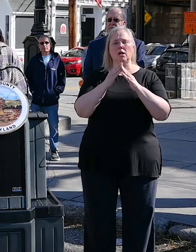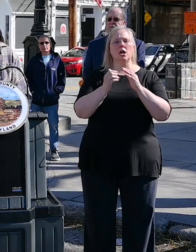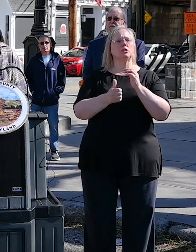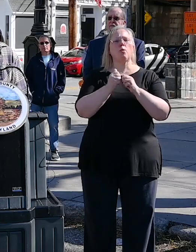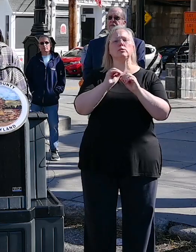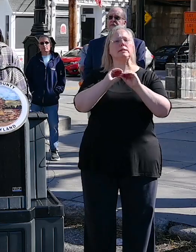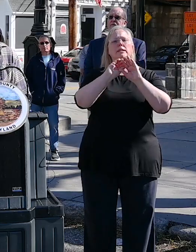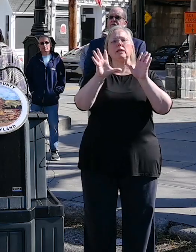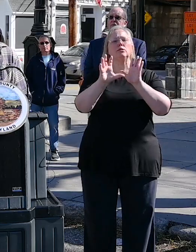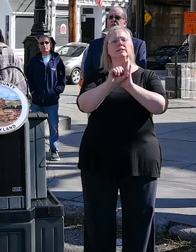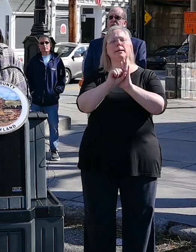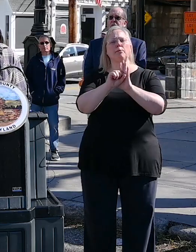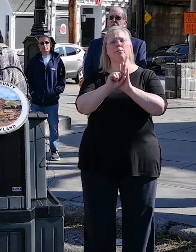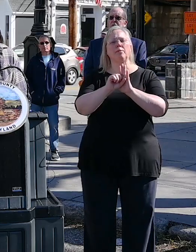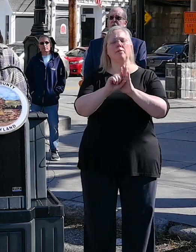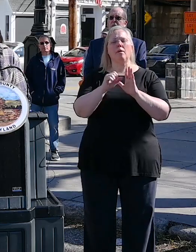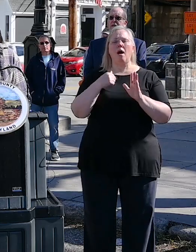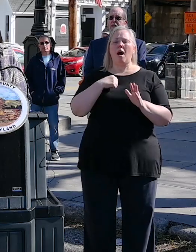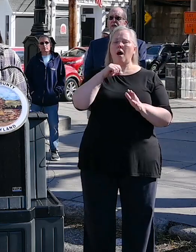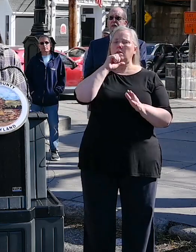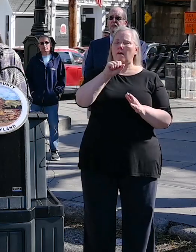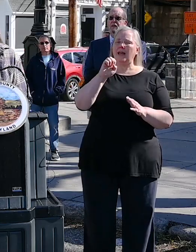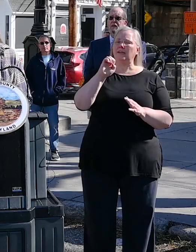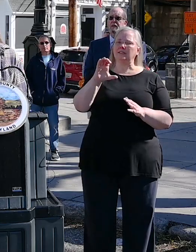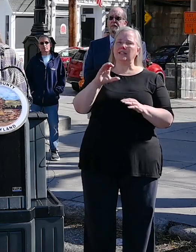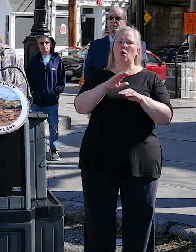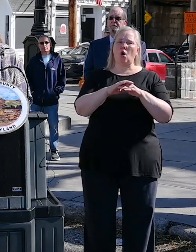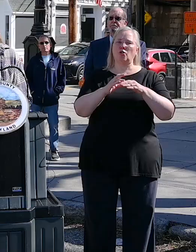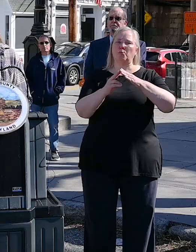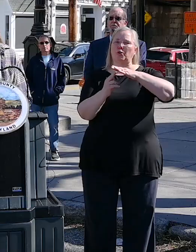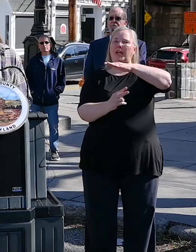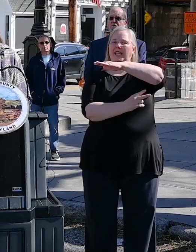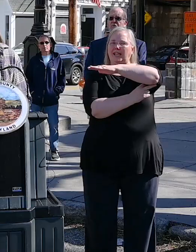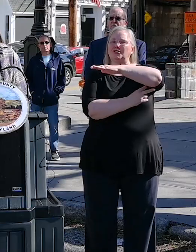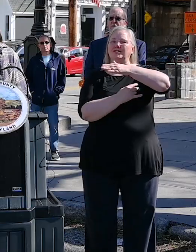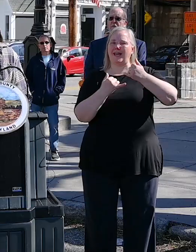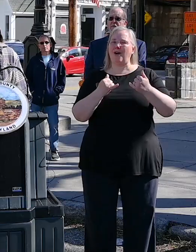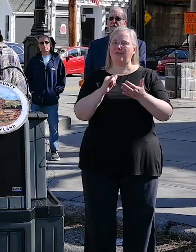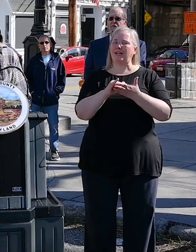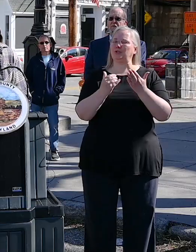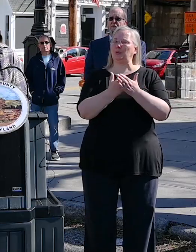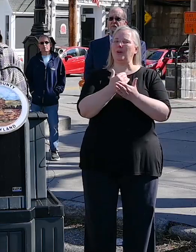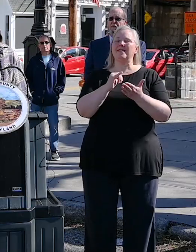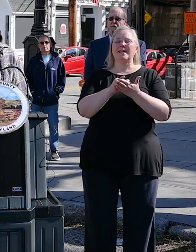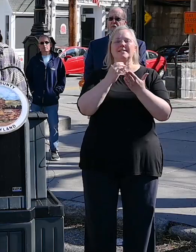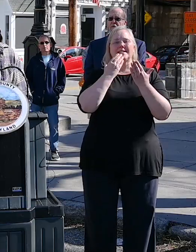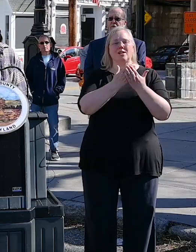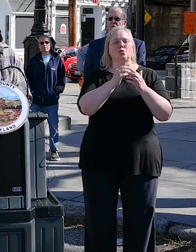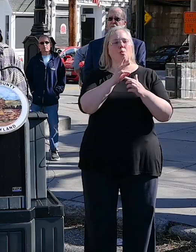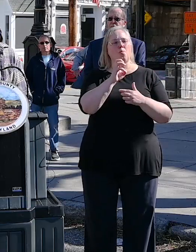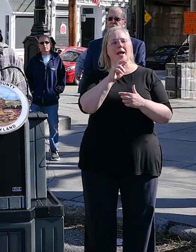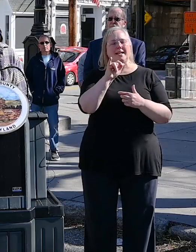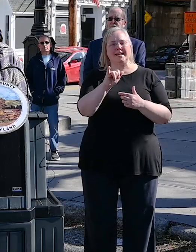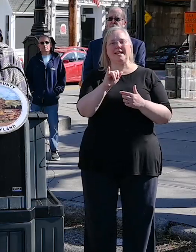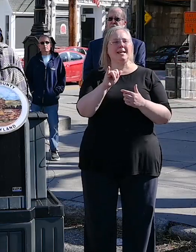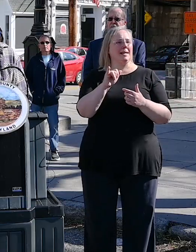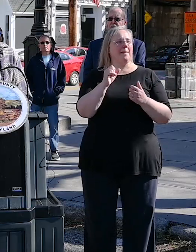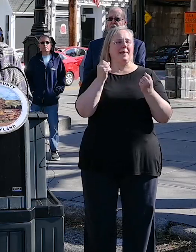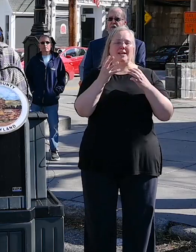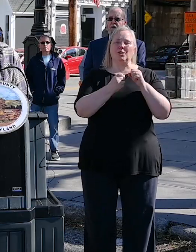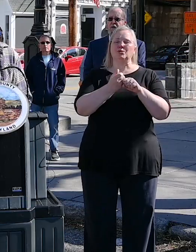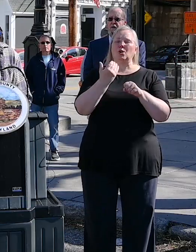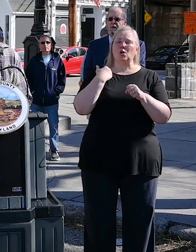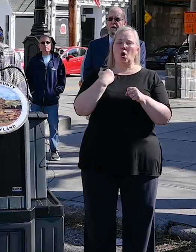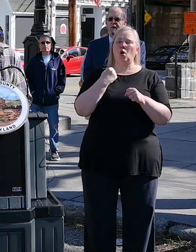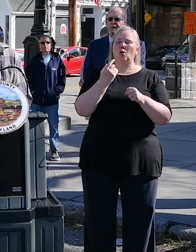I love the Ellicott City on the bridge now. That was new. That was thanks to Wendy many years ago has dedicated herself to it.